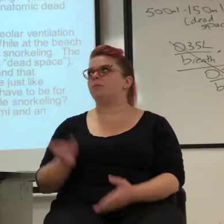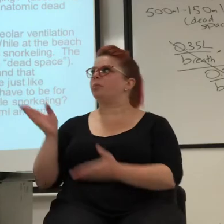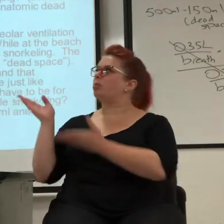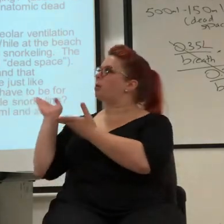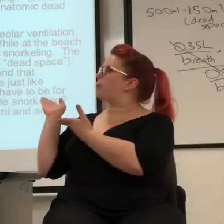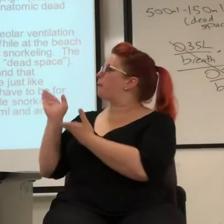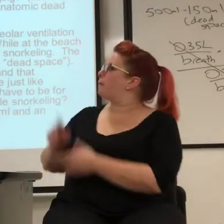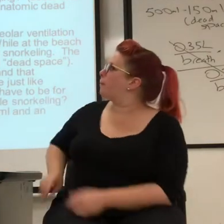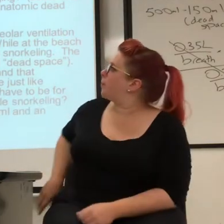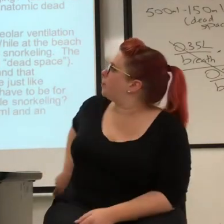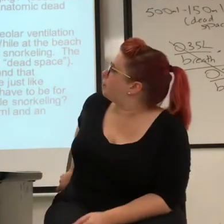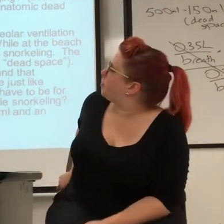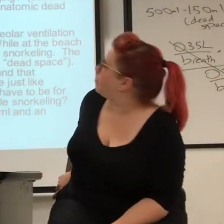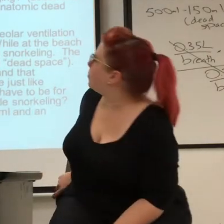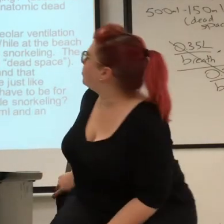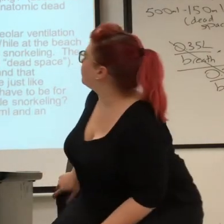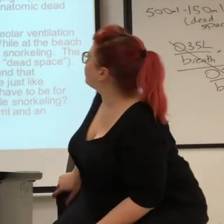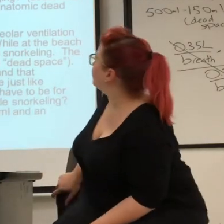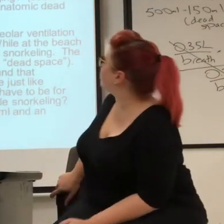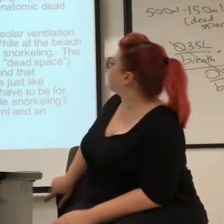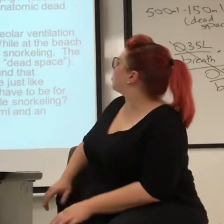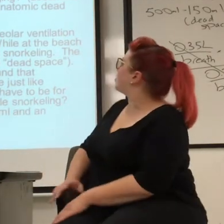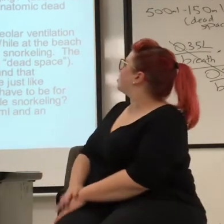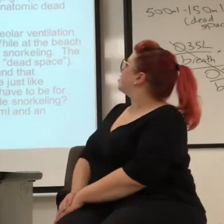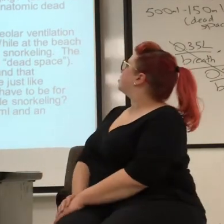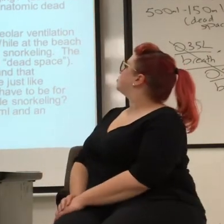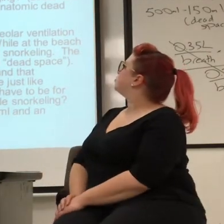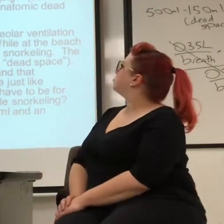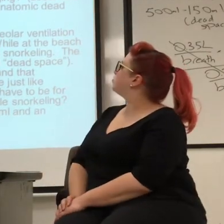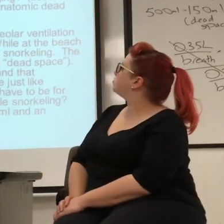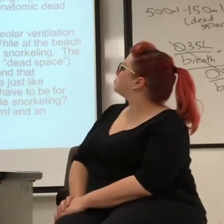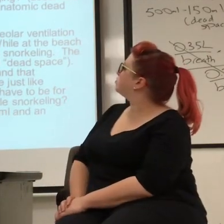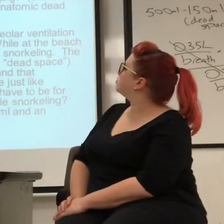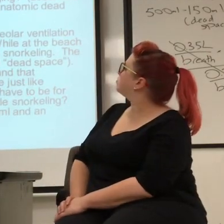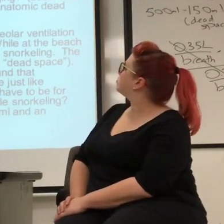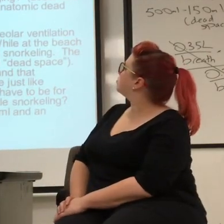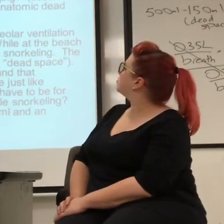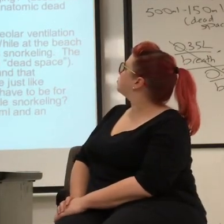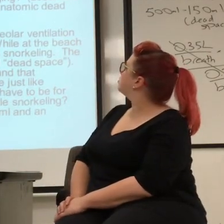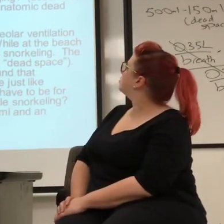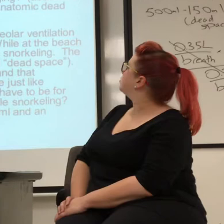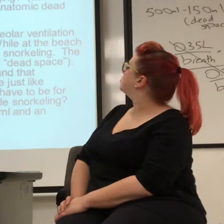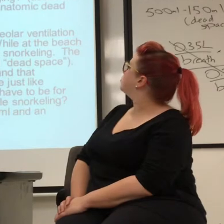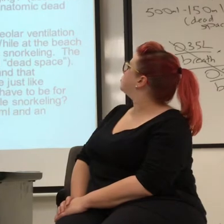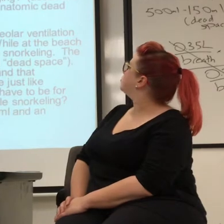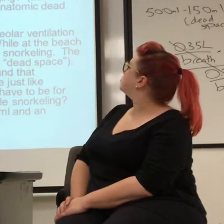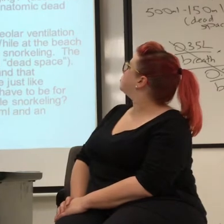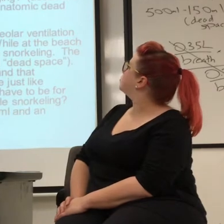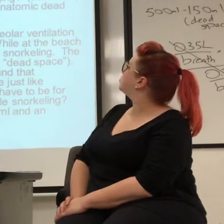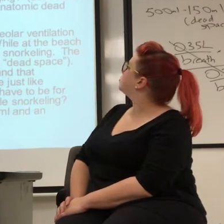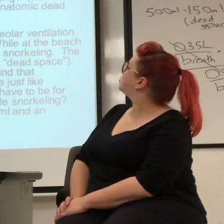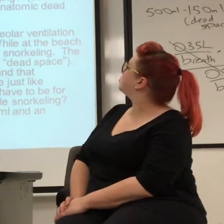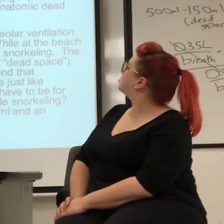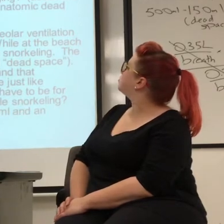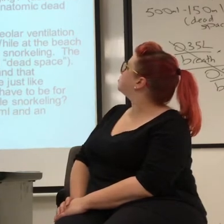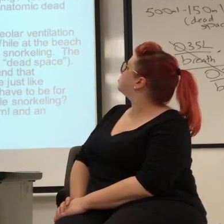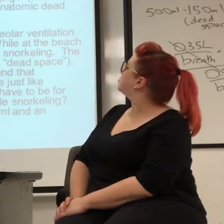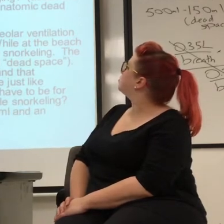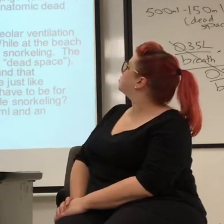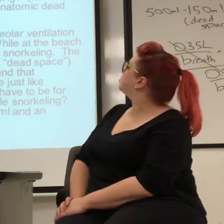All right, so Sarah's normal alveolar ventilation rate during mild exercise is